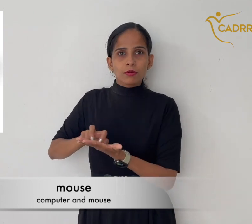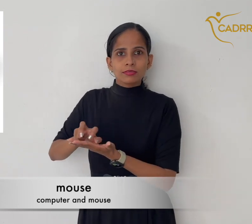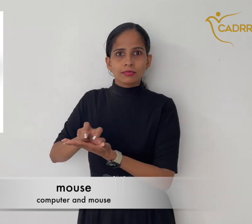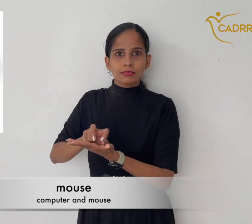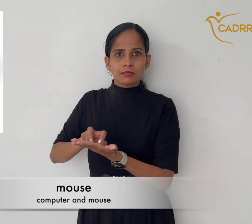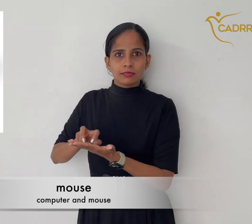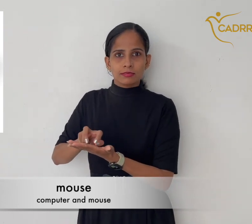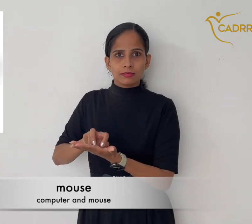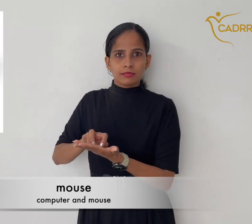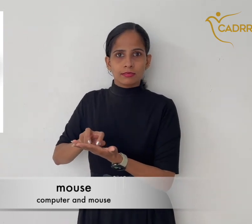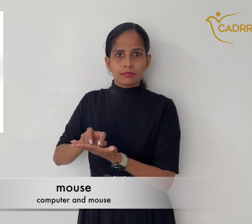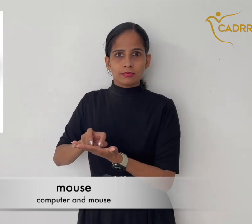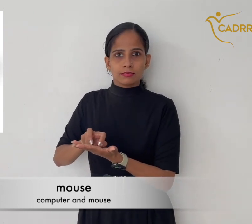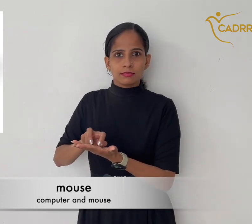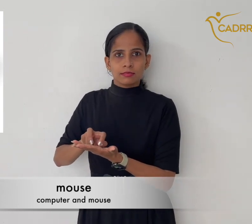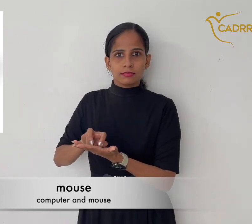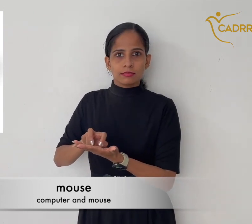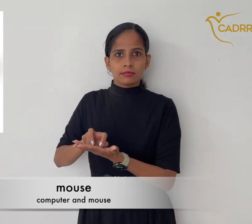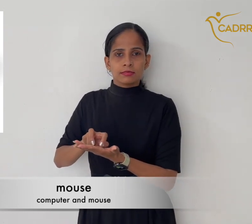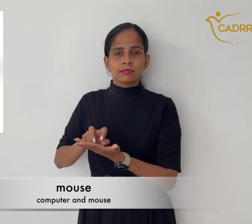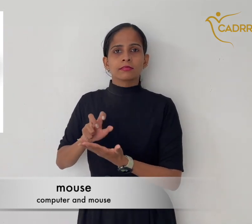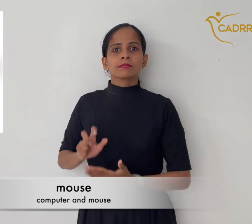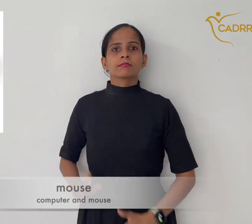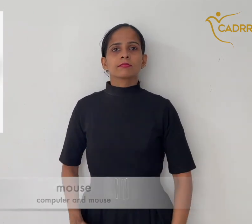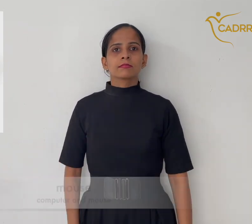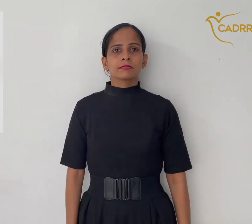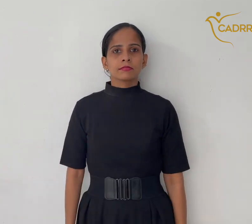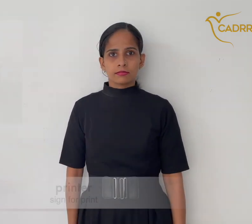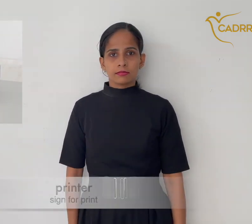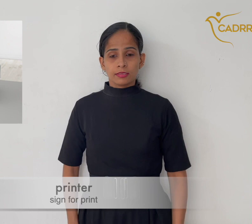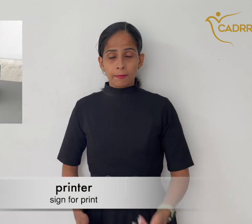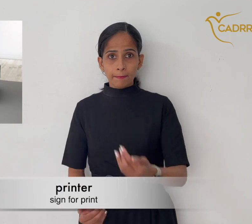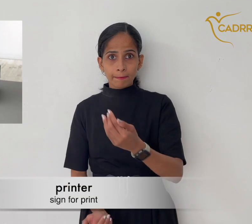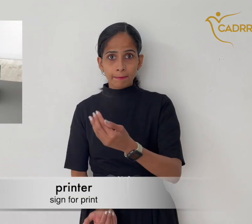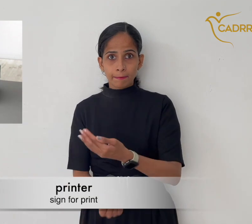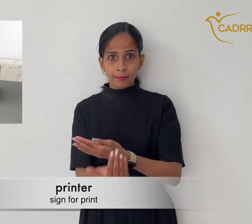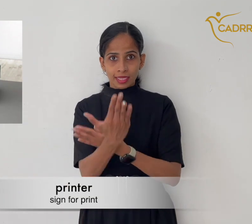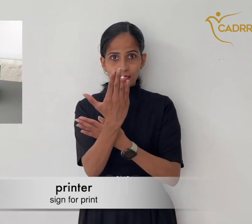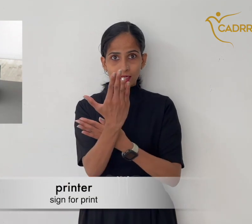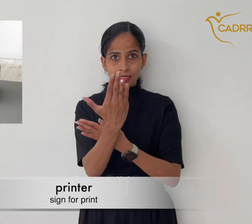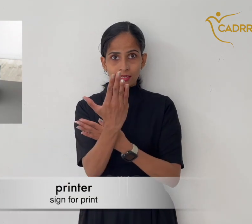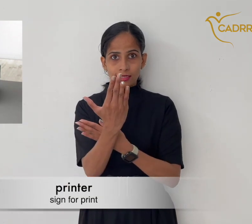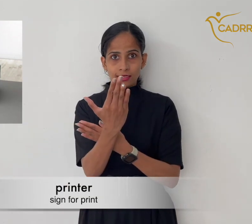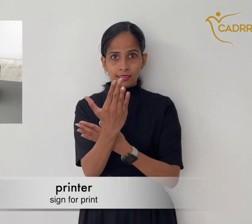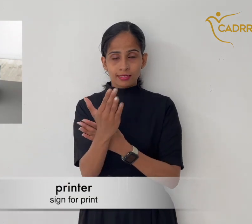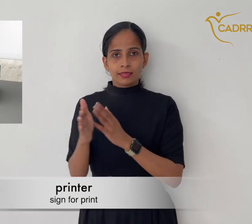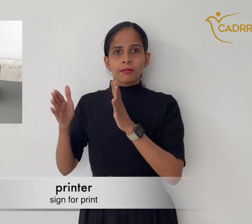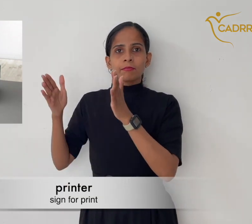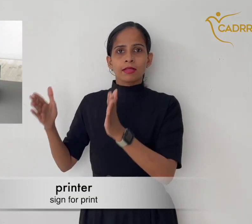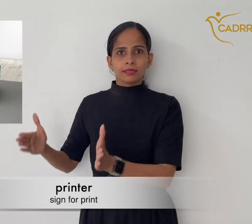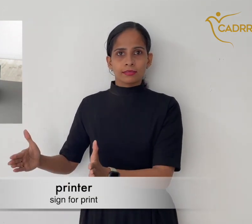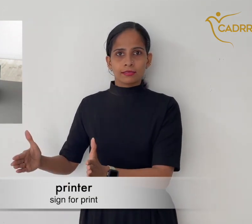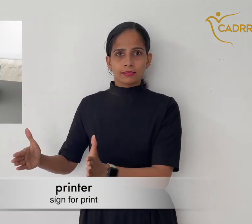Mouse. Printer.